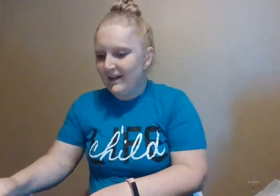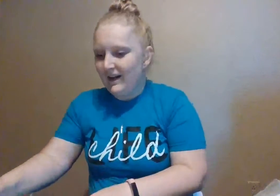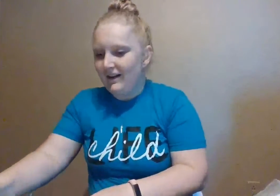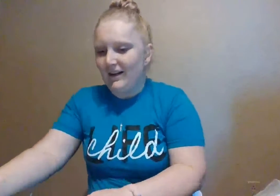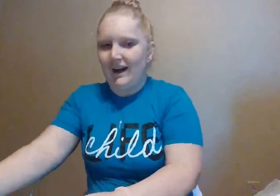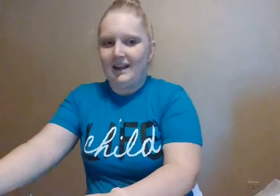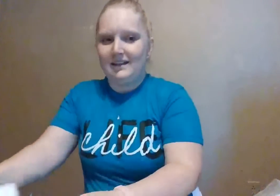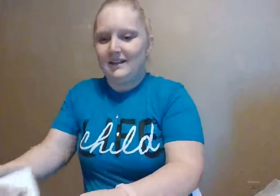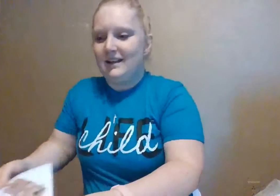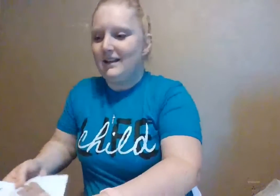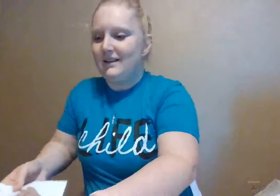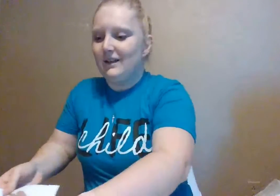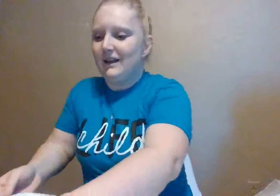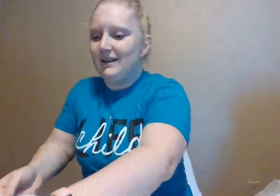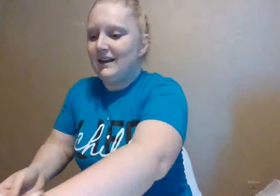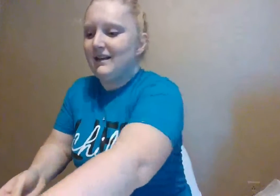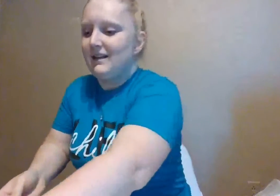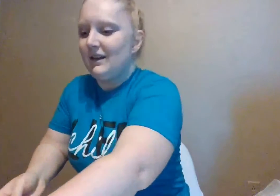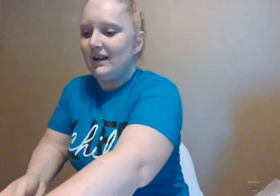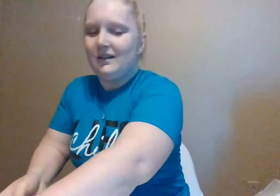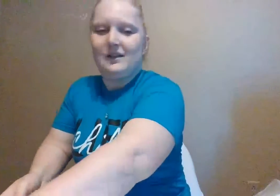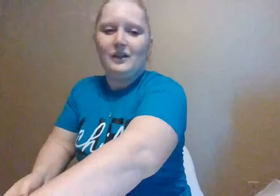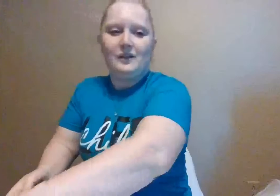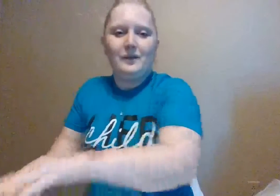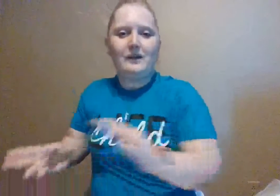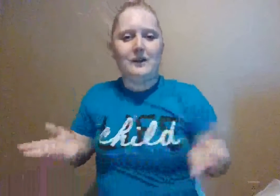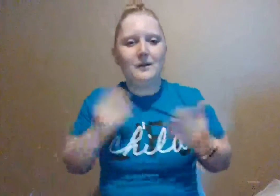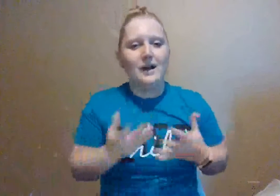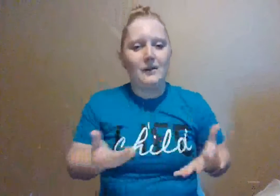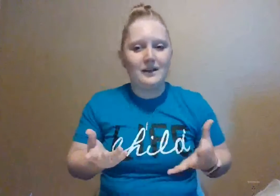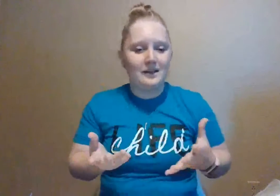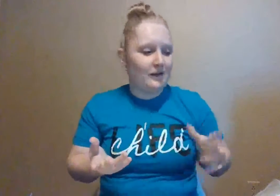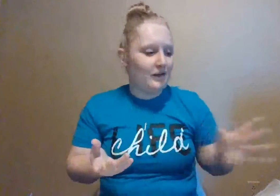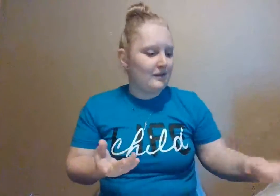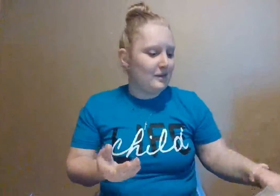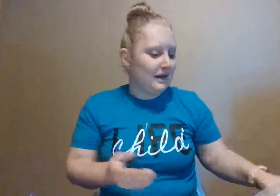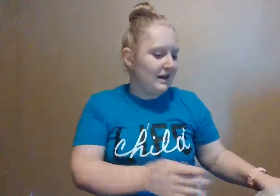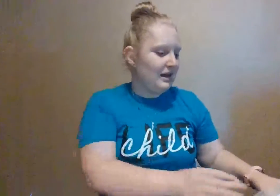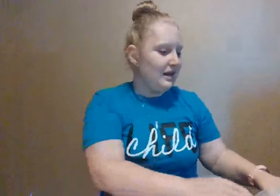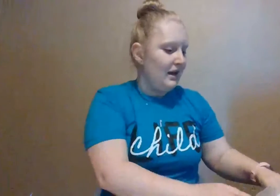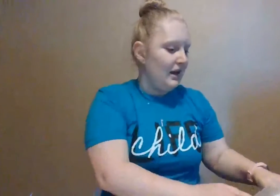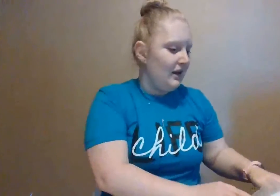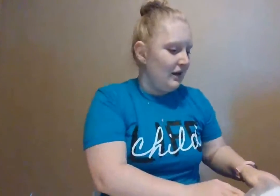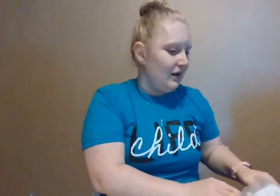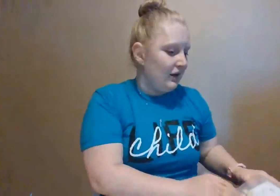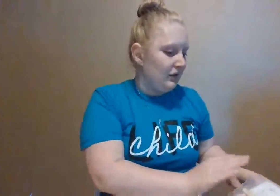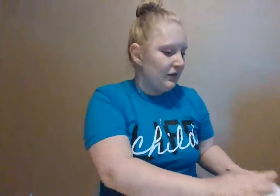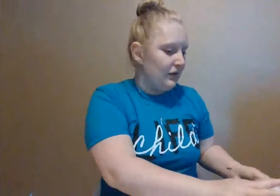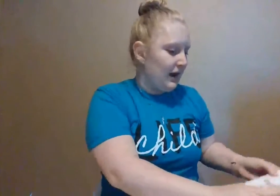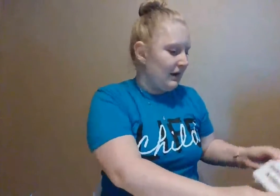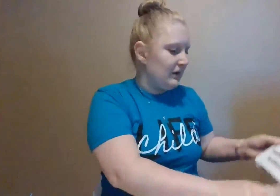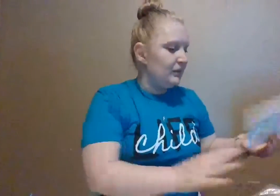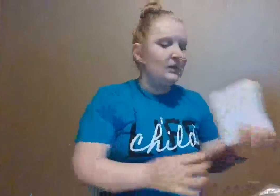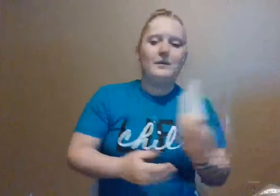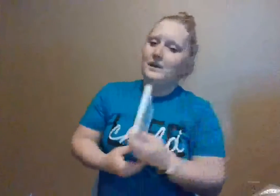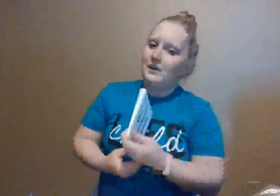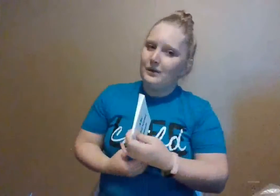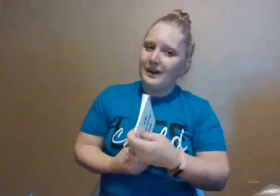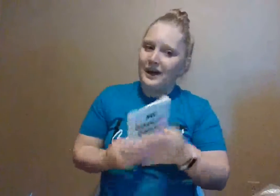All right, so let's get started. So the first thing we always do is we go through and review the